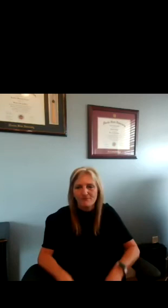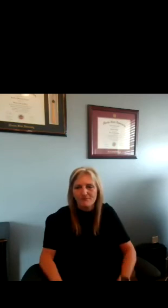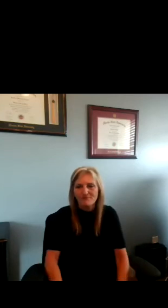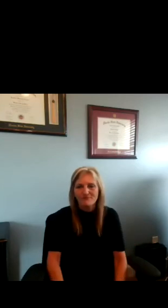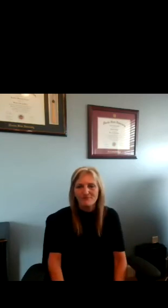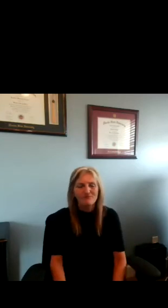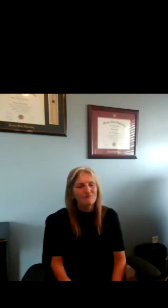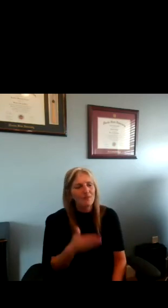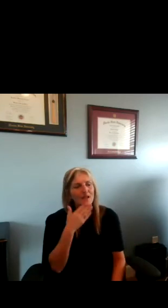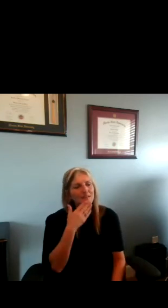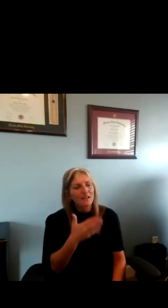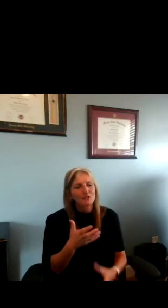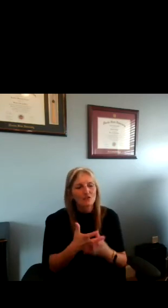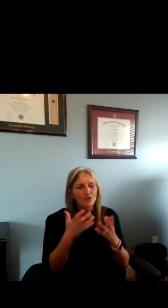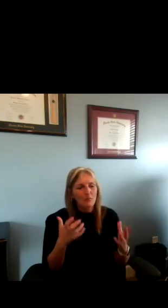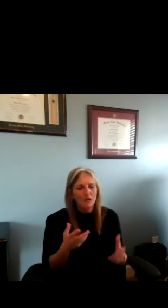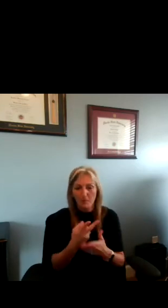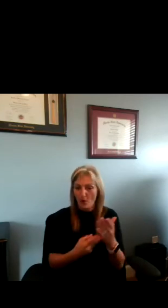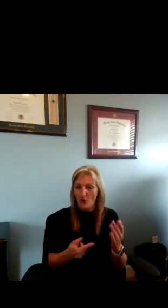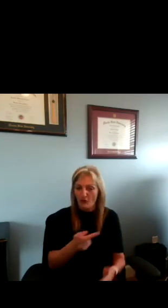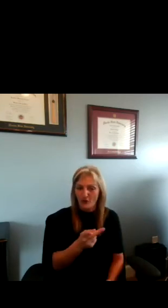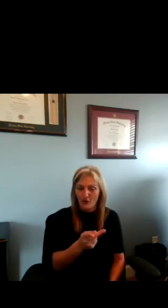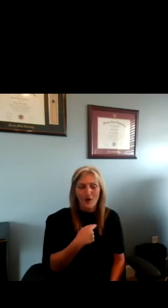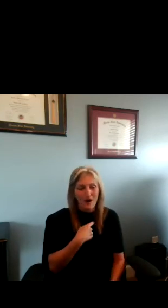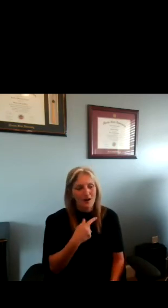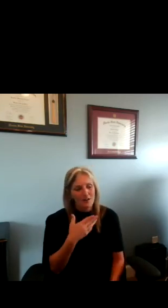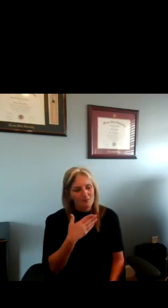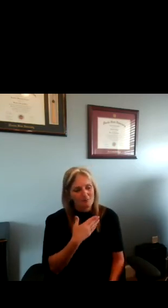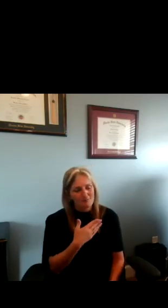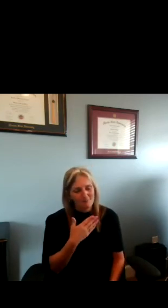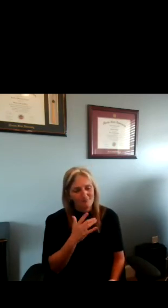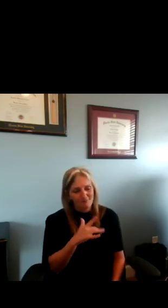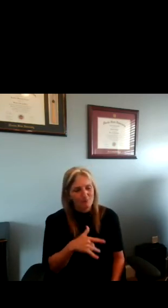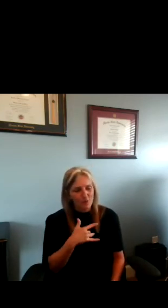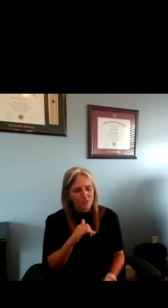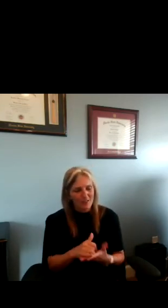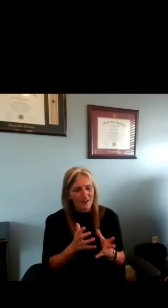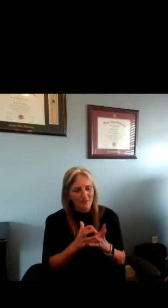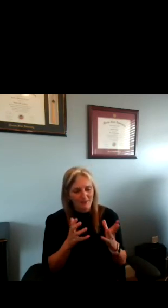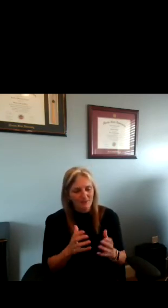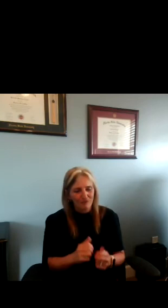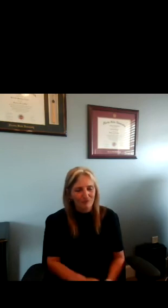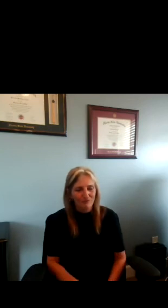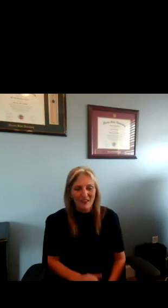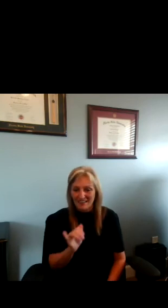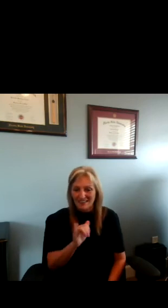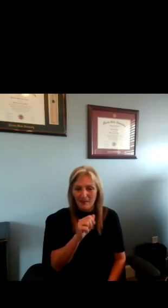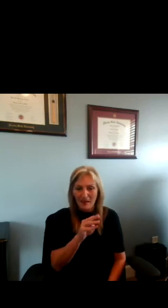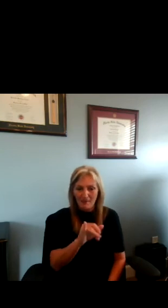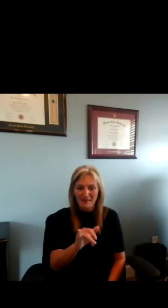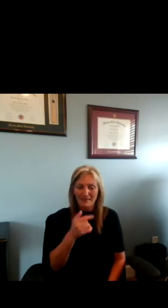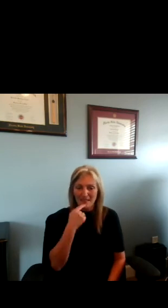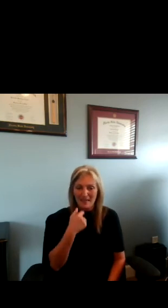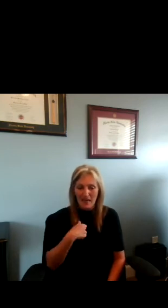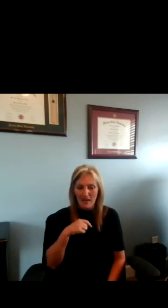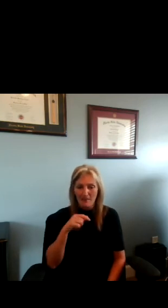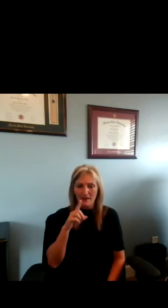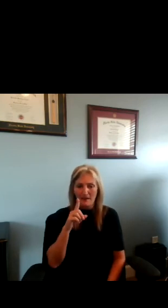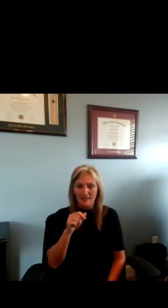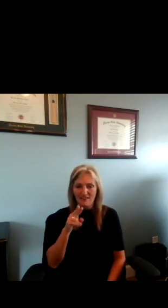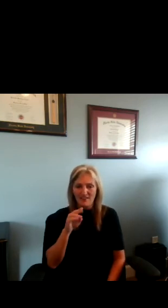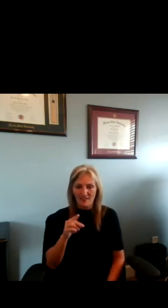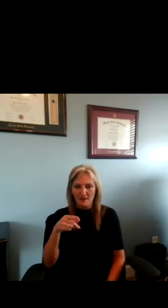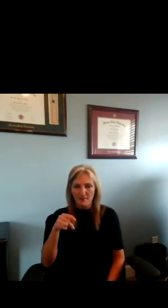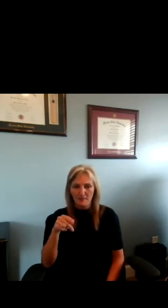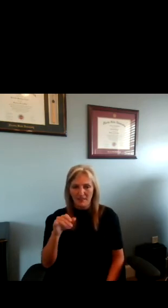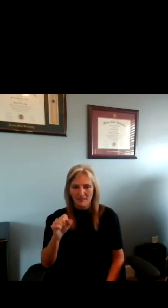Thank you so much, both of you. I appreciate it very, very much. As Amy said, I'm David Pitts. I'm a senior research fellow at Urban,